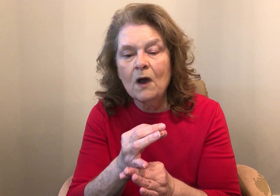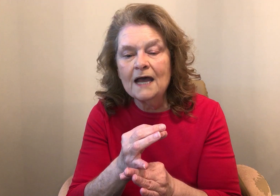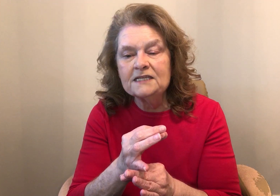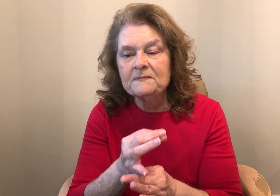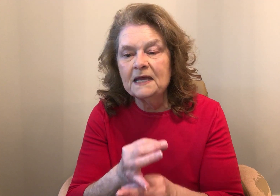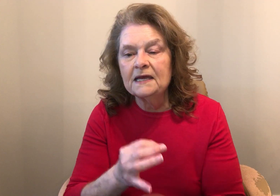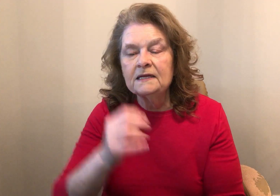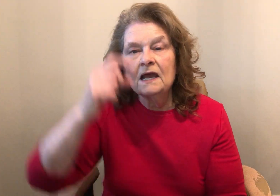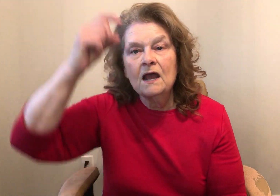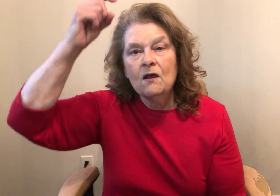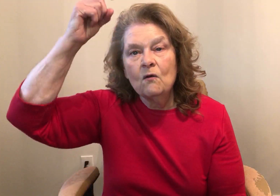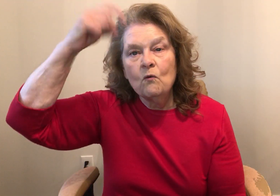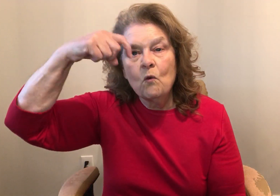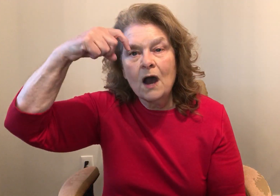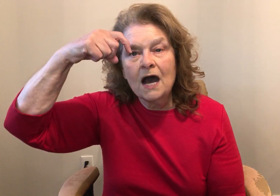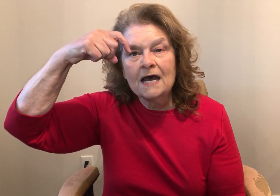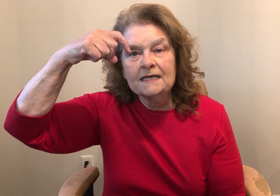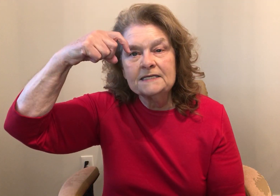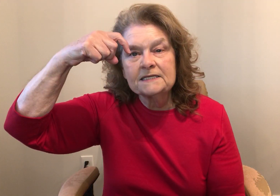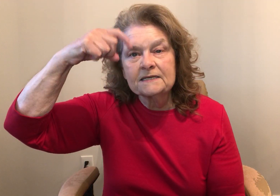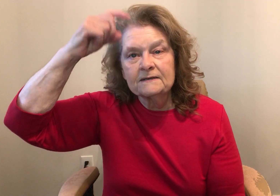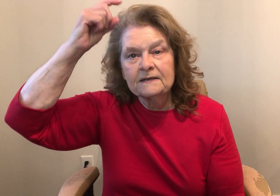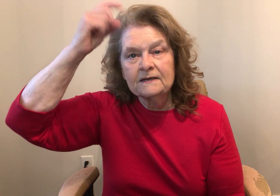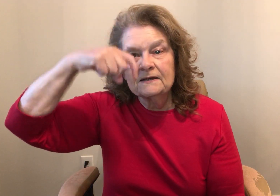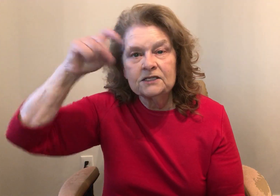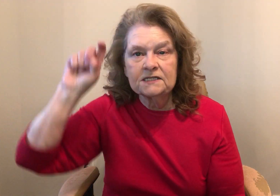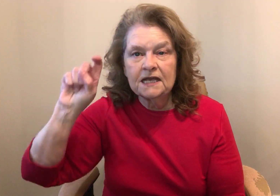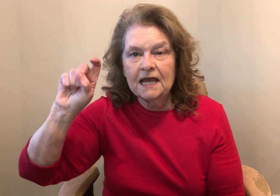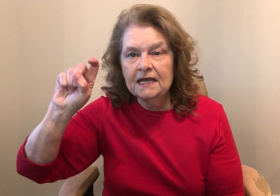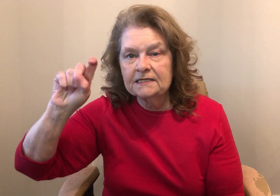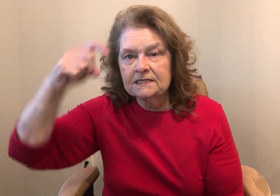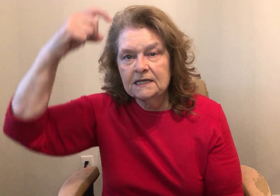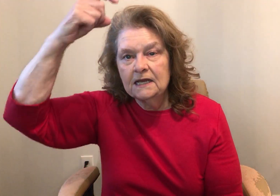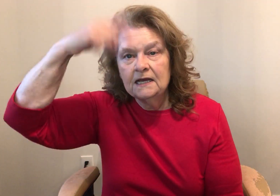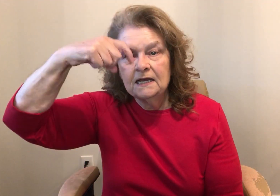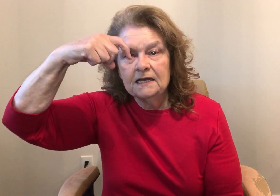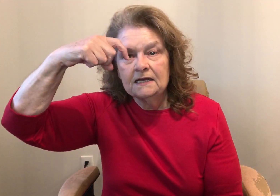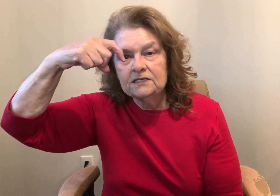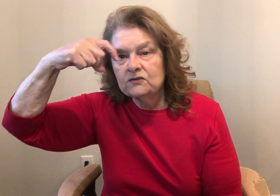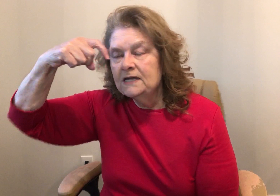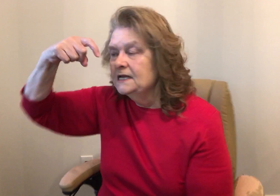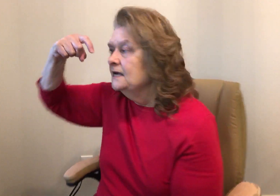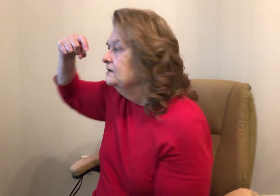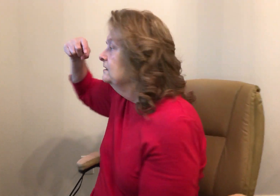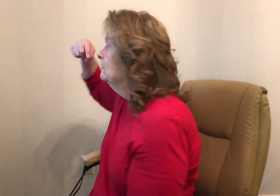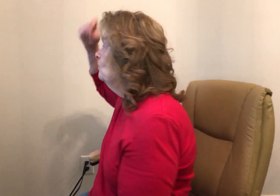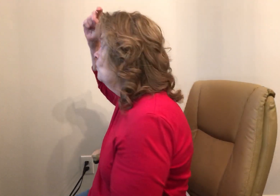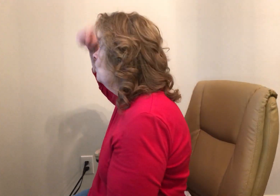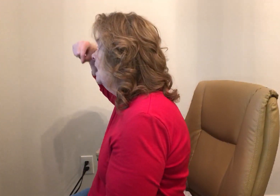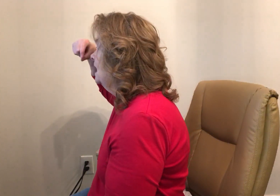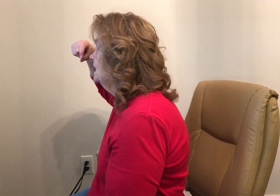wise men, wise, just an X, straight down,